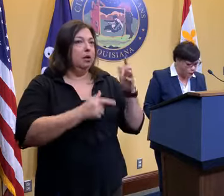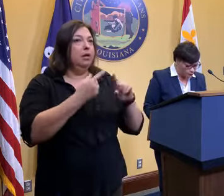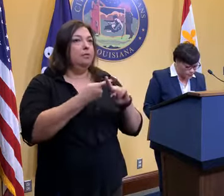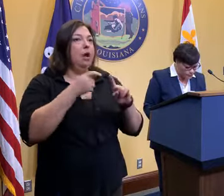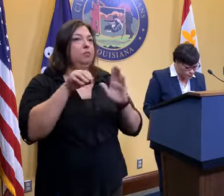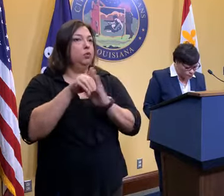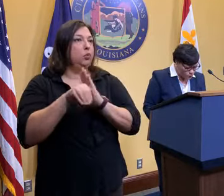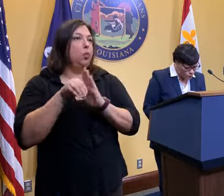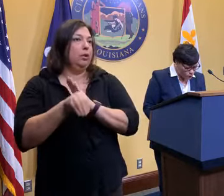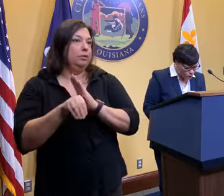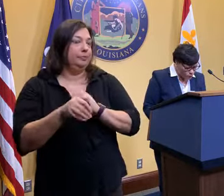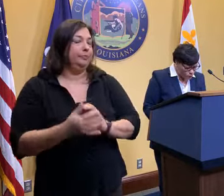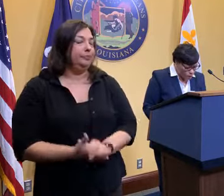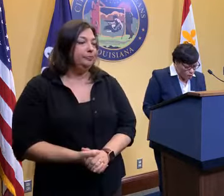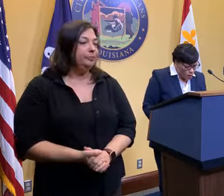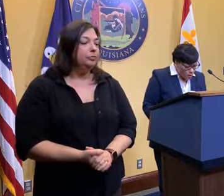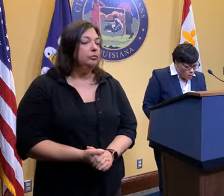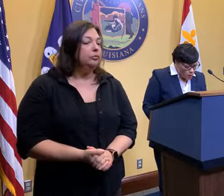New Orleans.